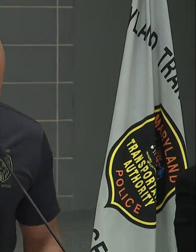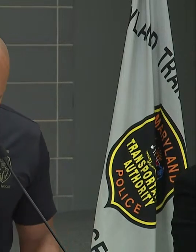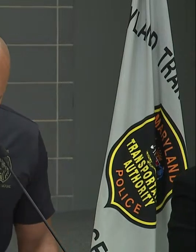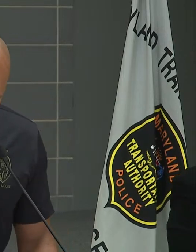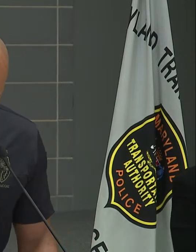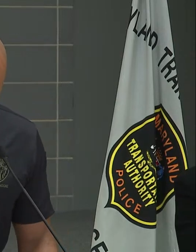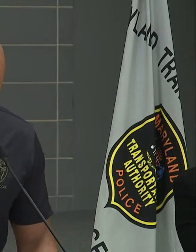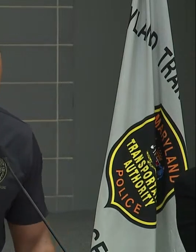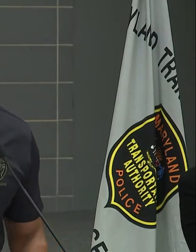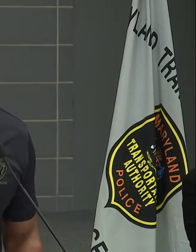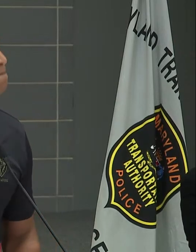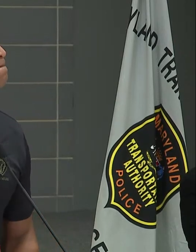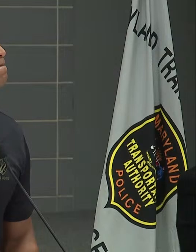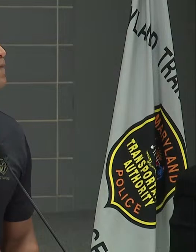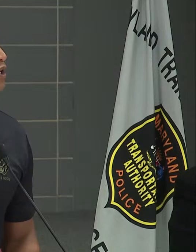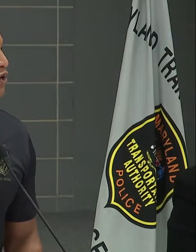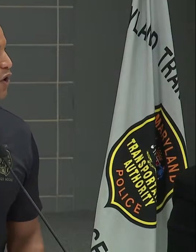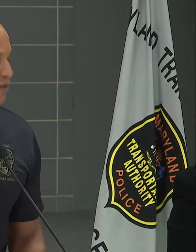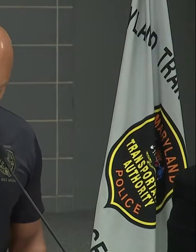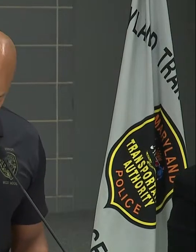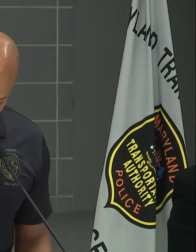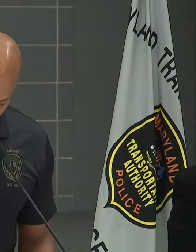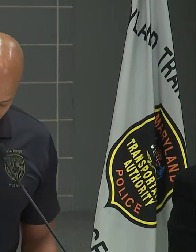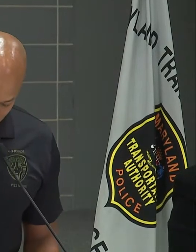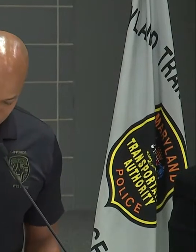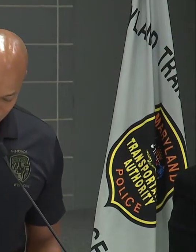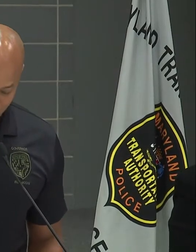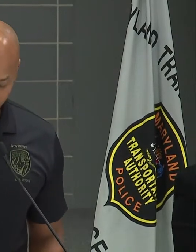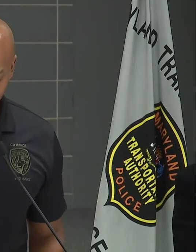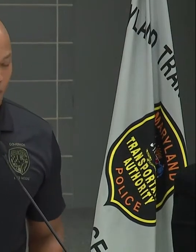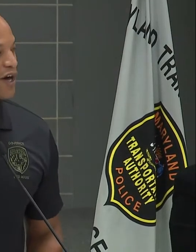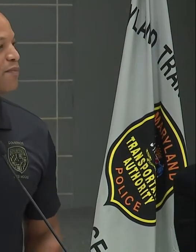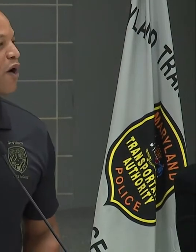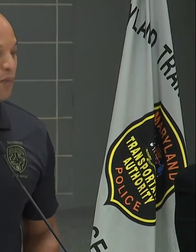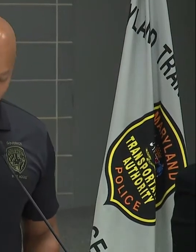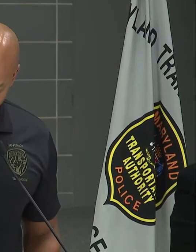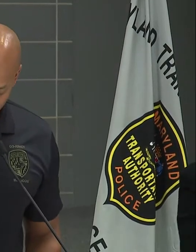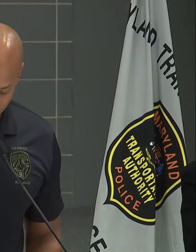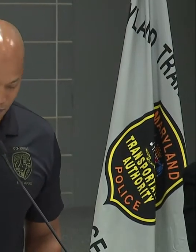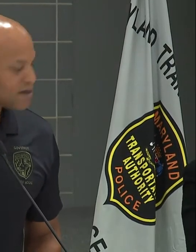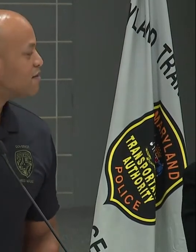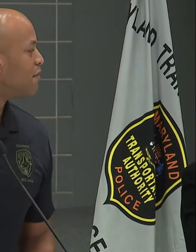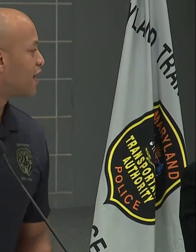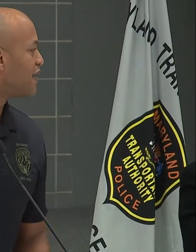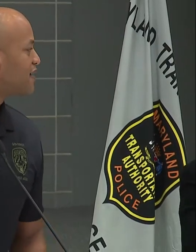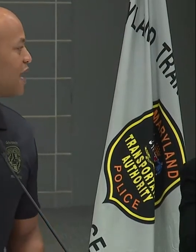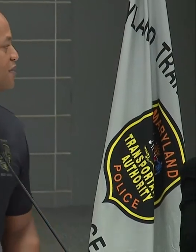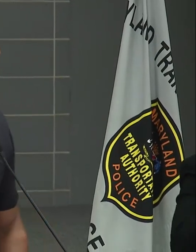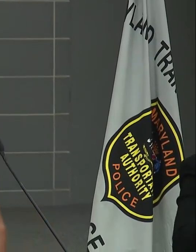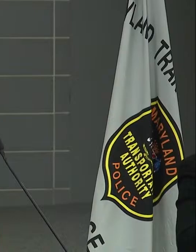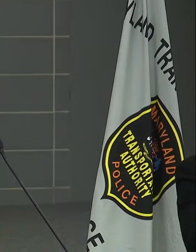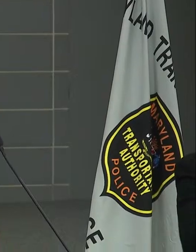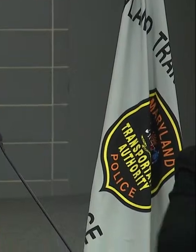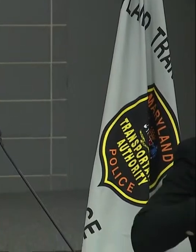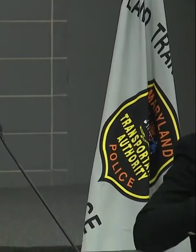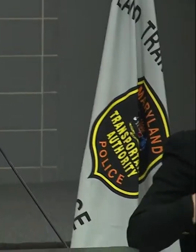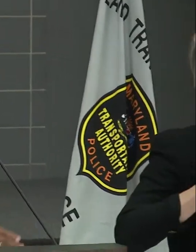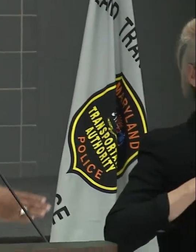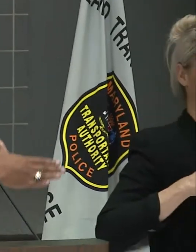lead. So now, I'll turn it over to the CEO of the Greater Baltimore Committee, Mark Anthony Thomas.